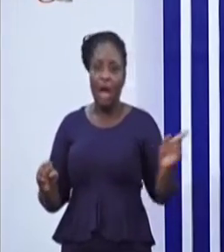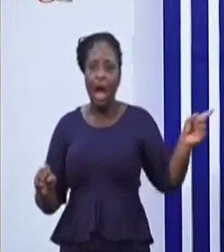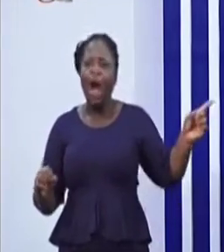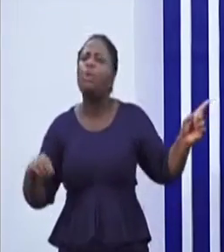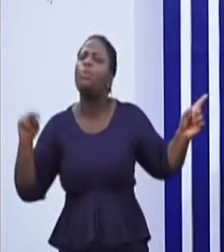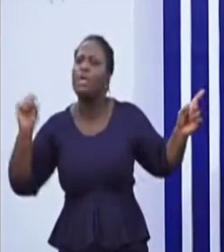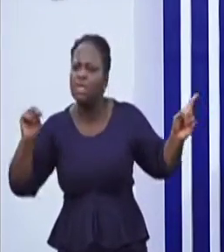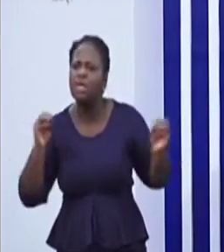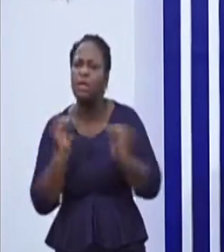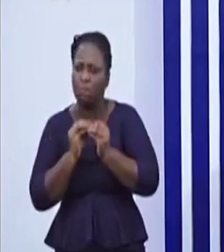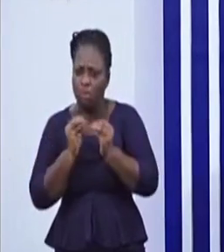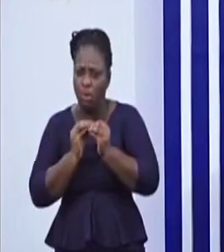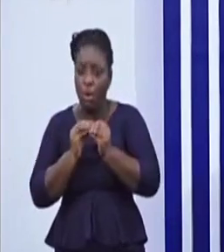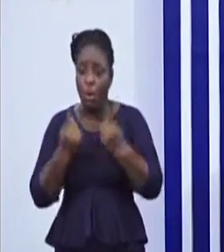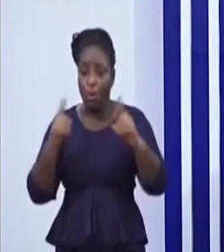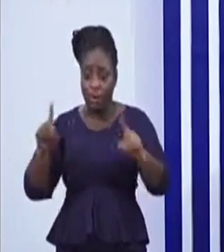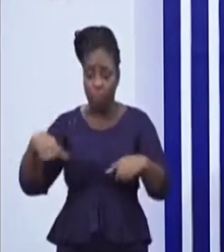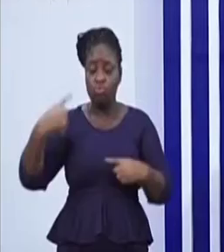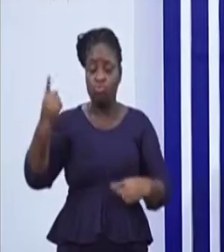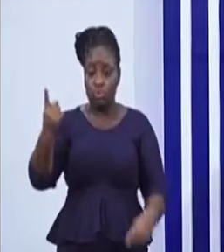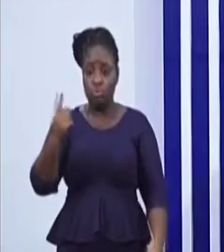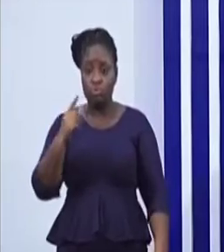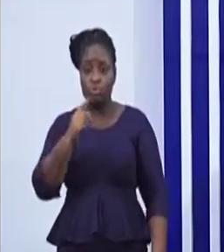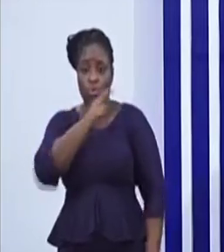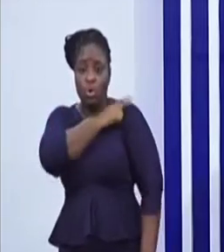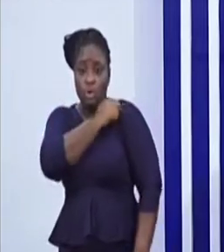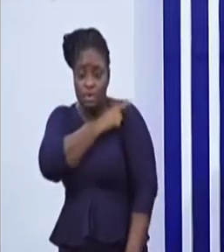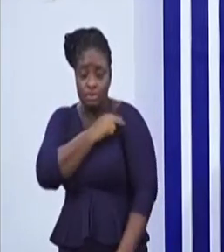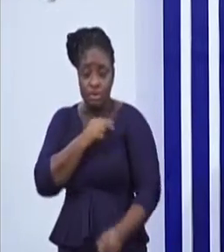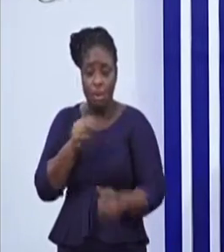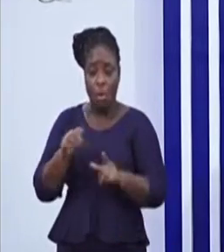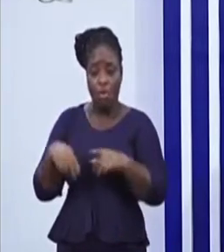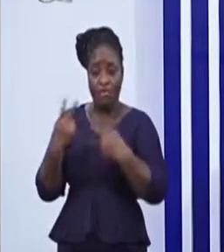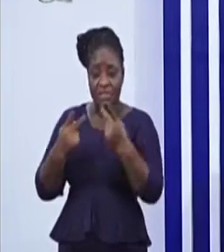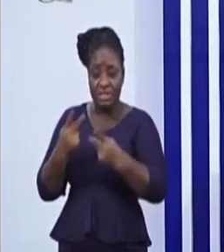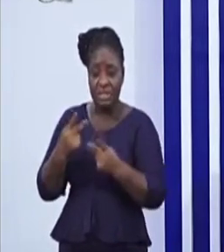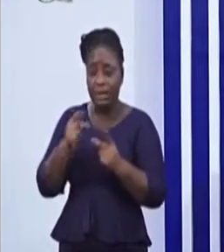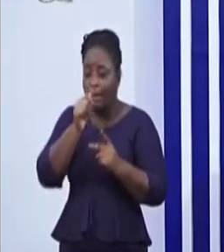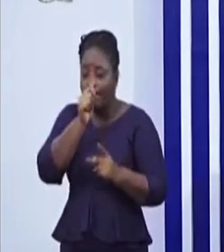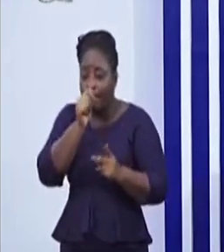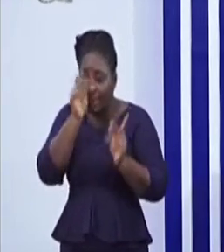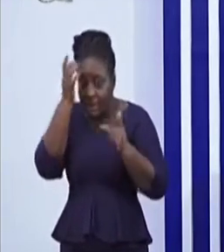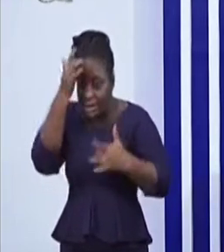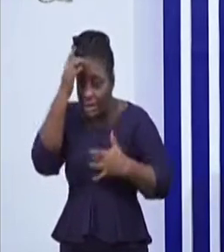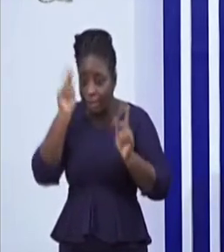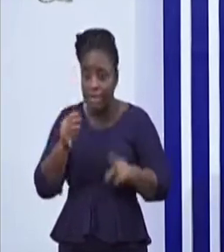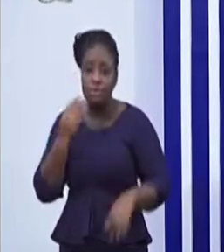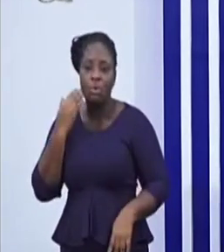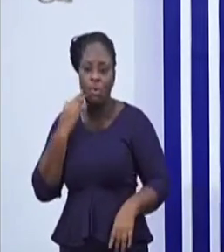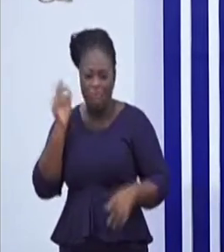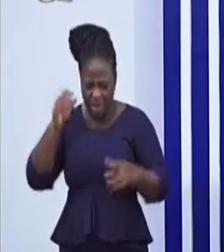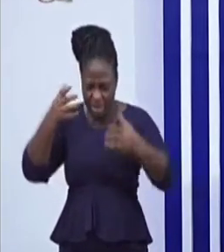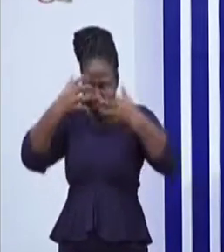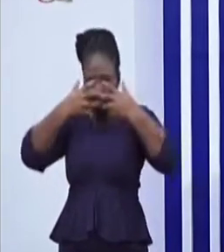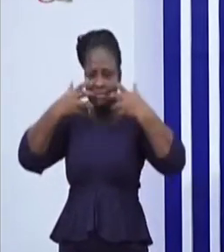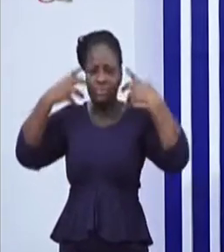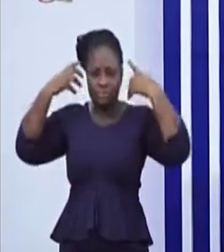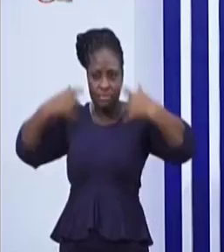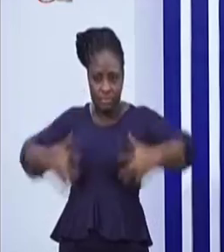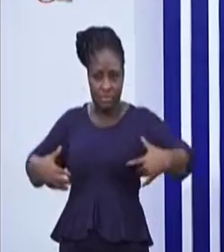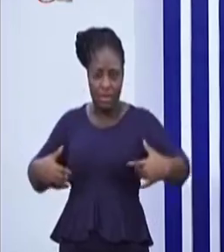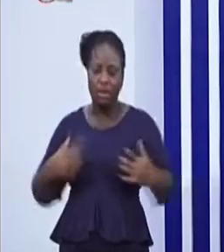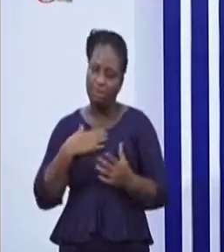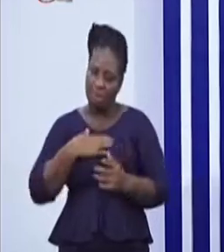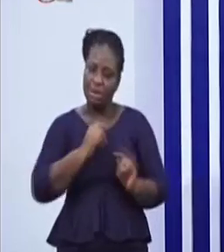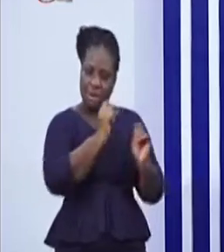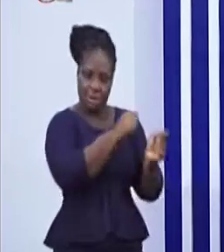more. Because when we go to a patient, we have to give the patient a face mask to wear. So if you have any donations, please, we are